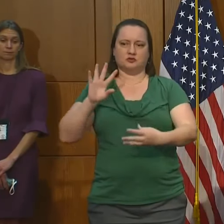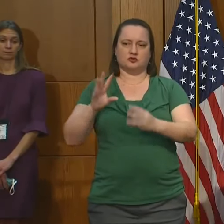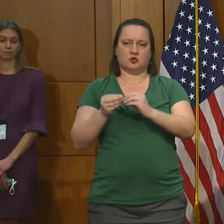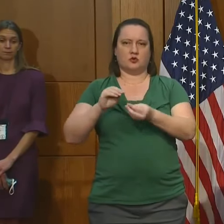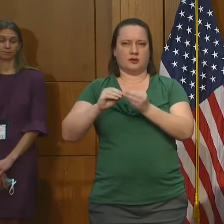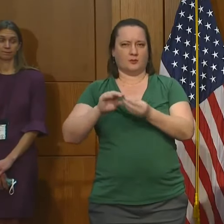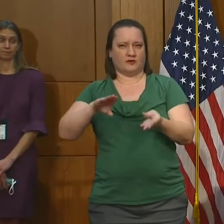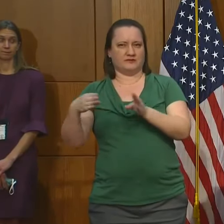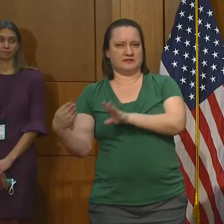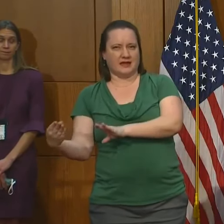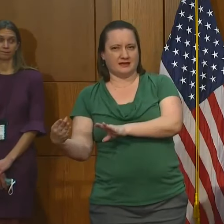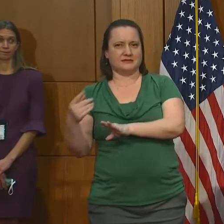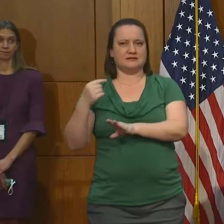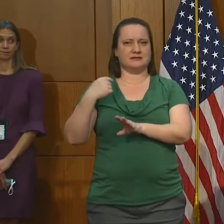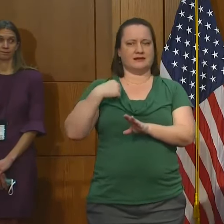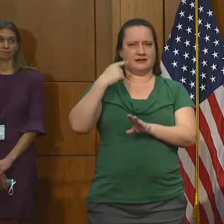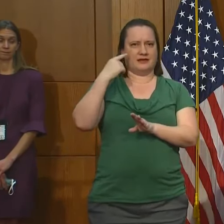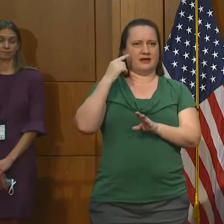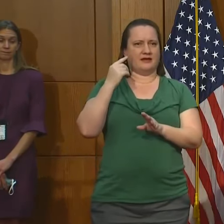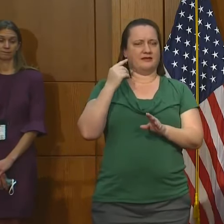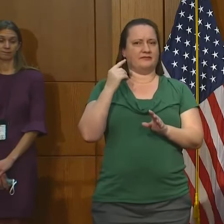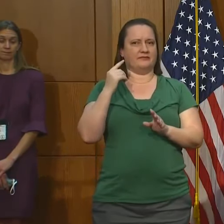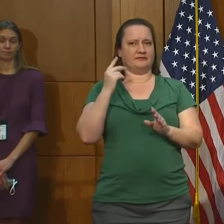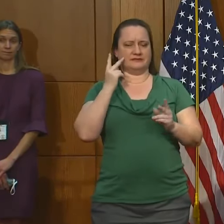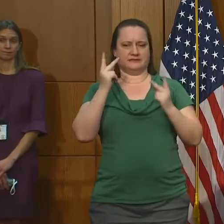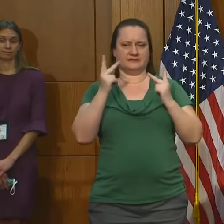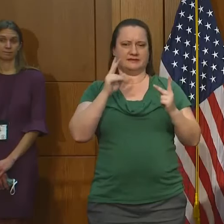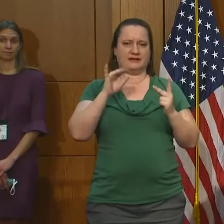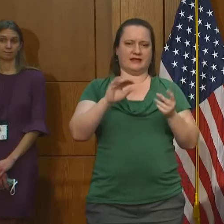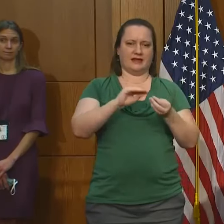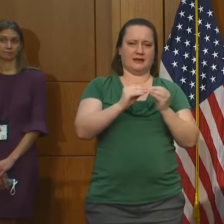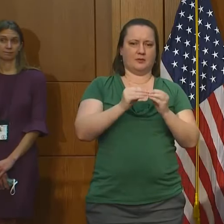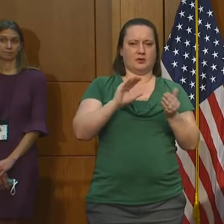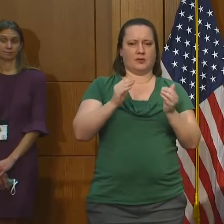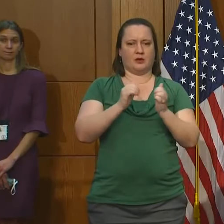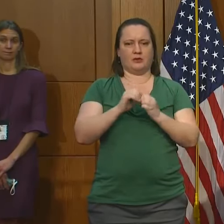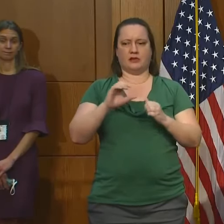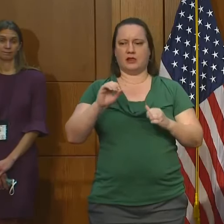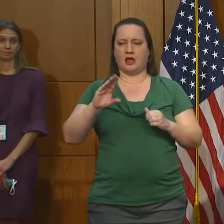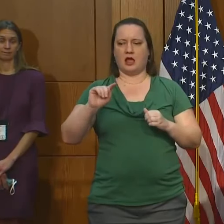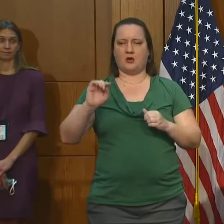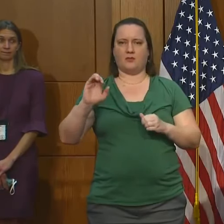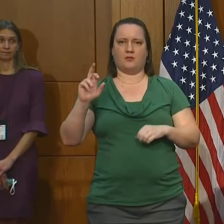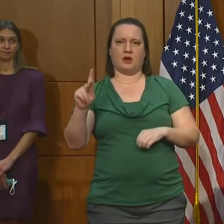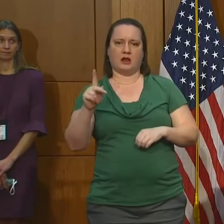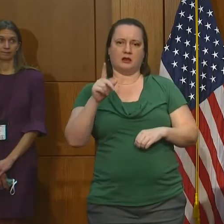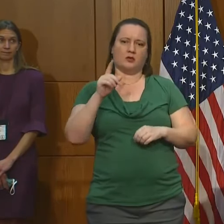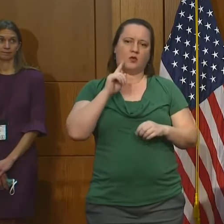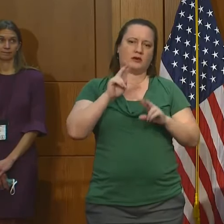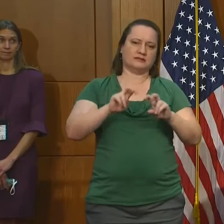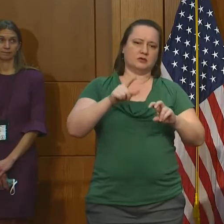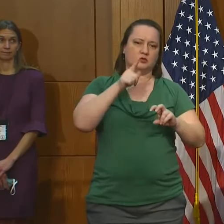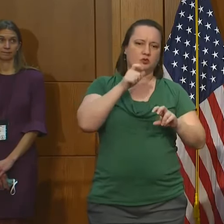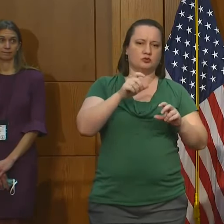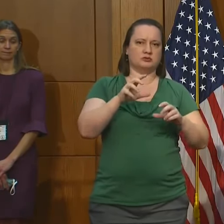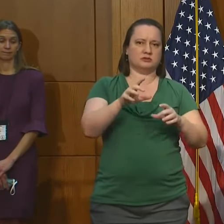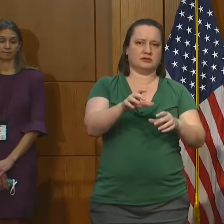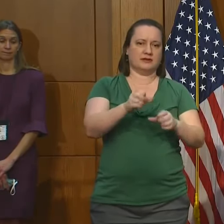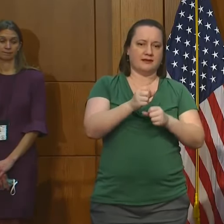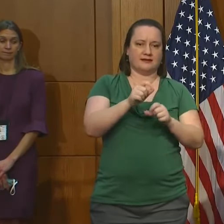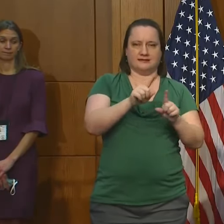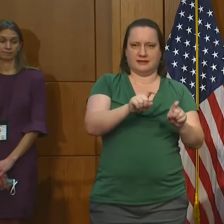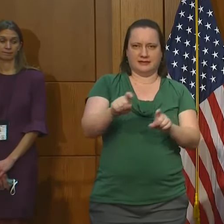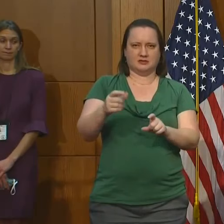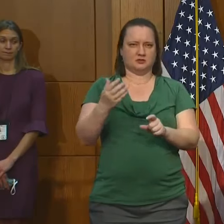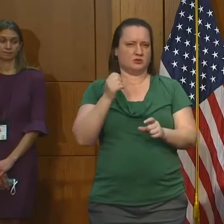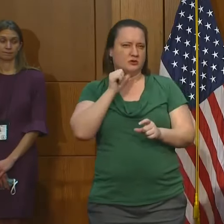number of people tested and is also more often used to, compare outbreaks or assess who's being tested. So I don't quite understand why that's